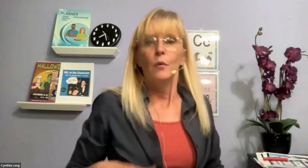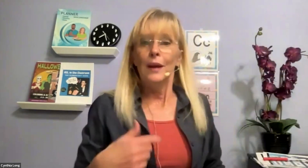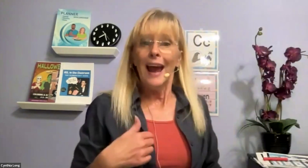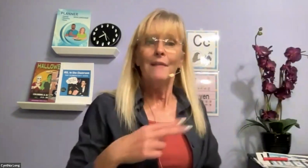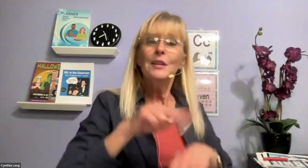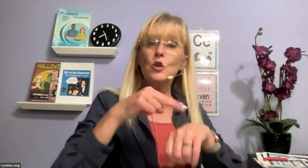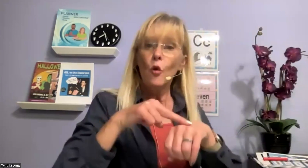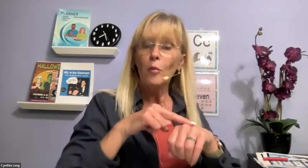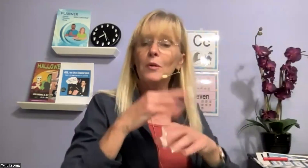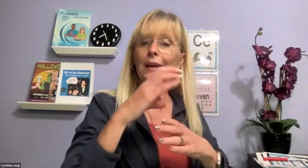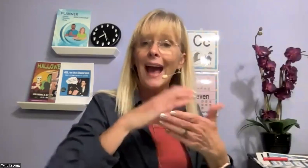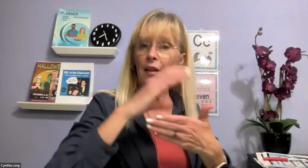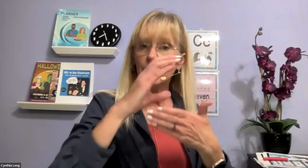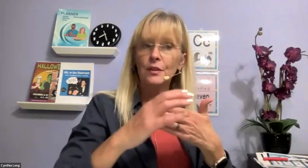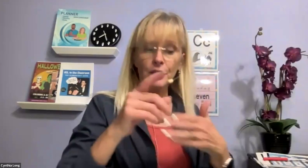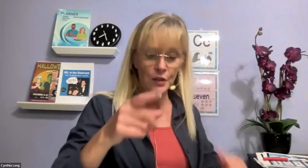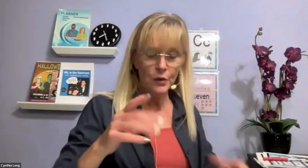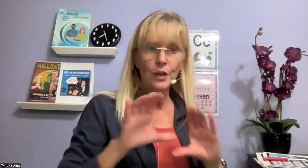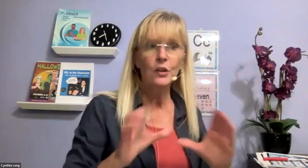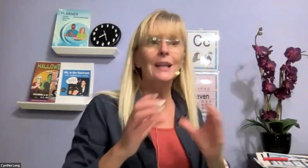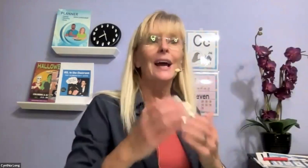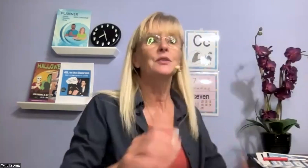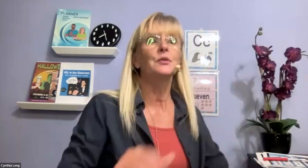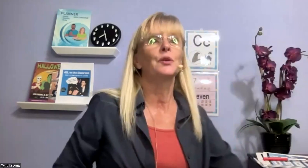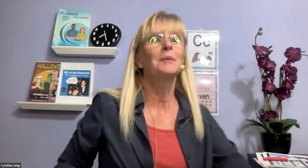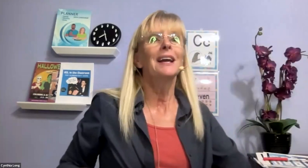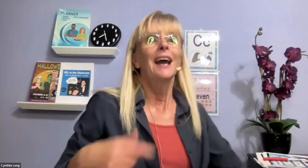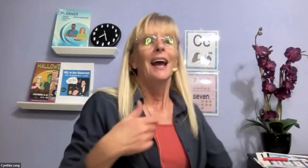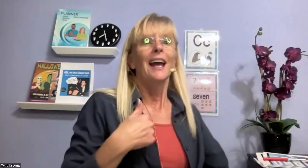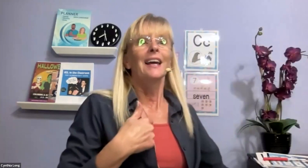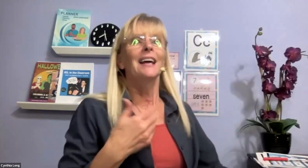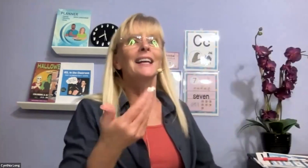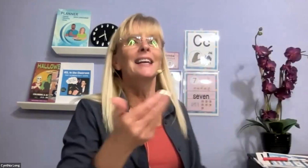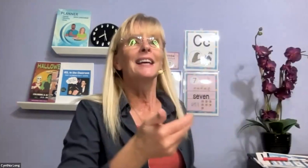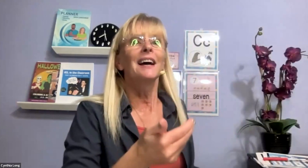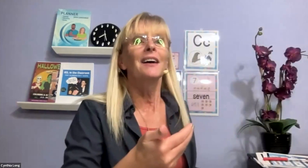We have the normal calendar for you in your classroom. And again,